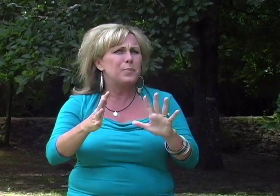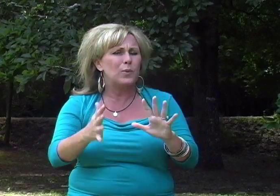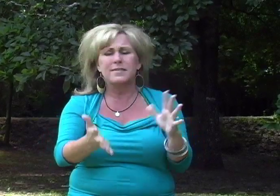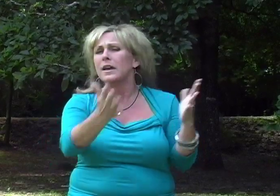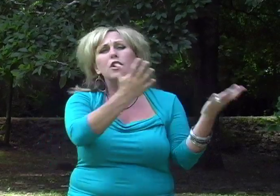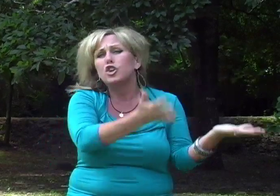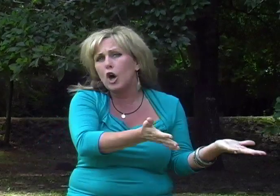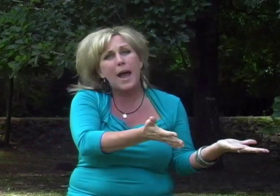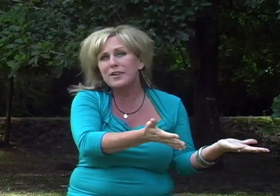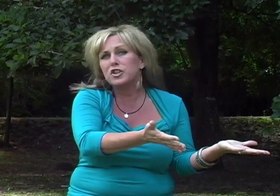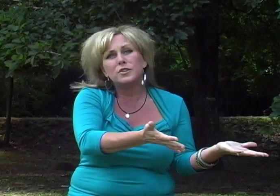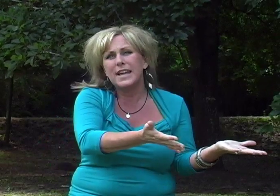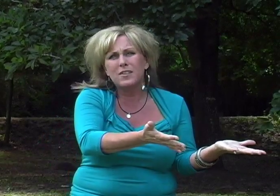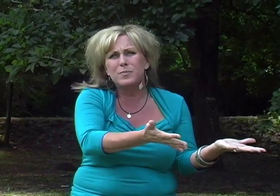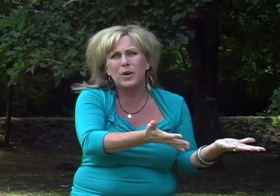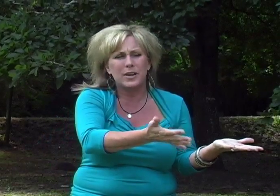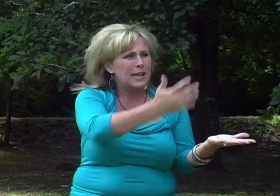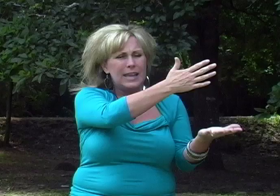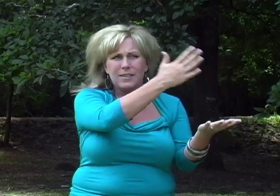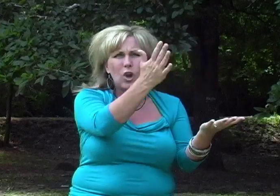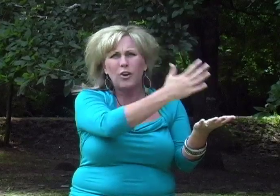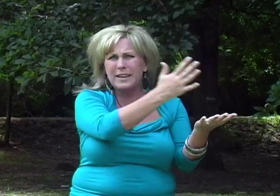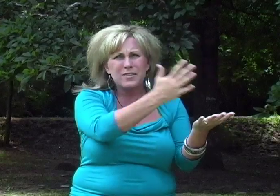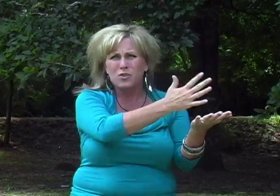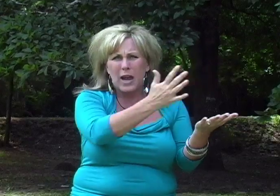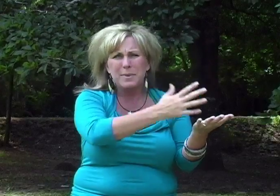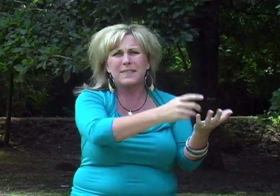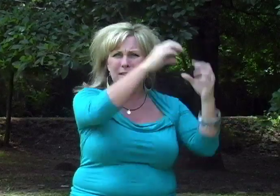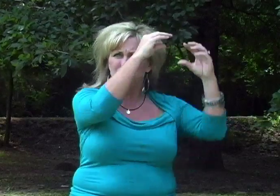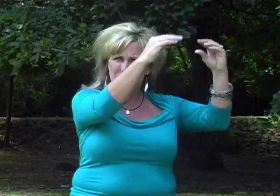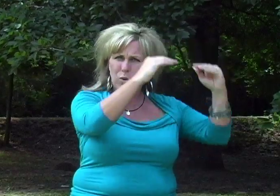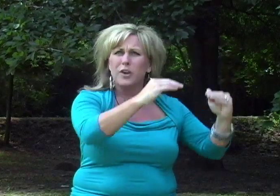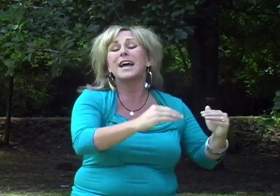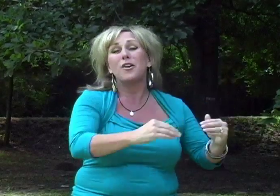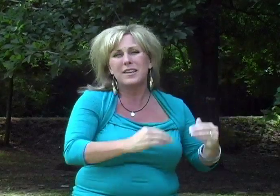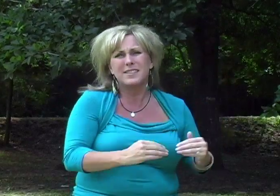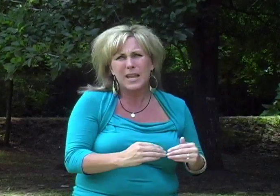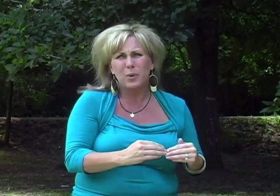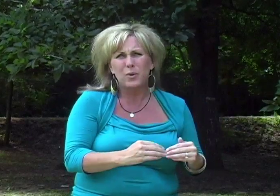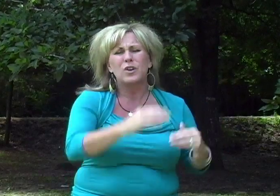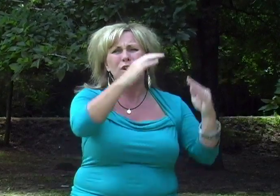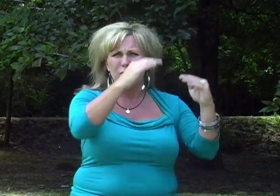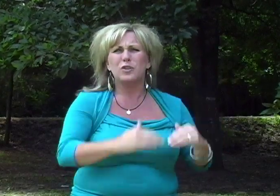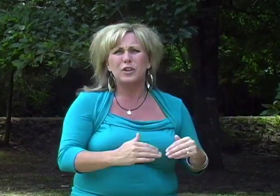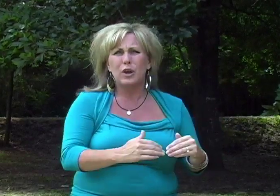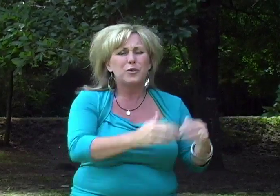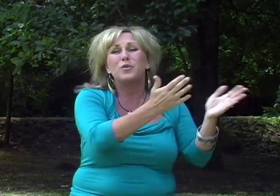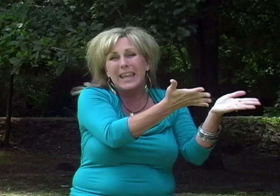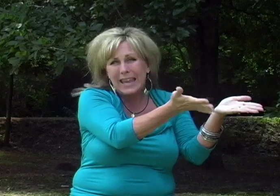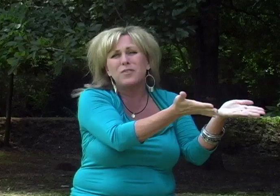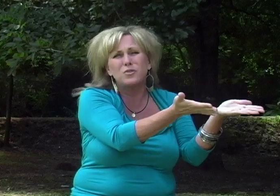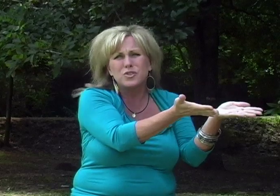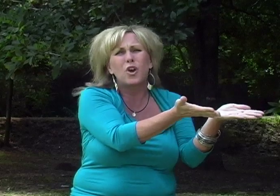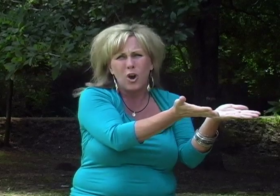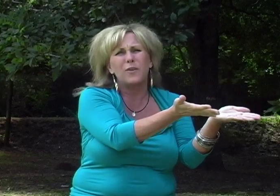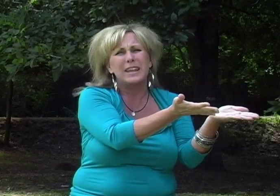points, go back to your textbook. It's already describing things with worked out examples for you to go through. The answers are already